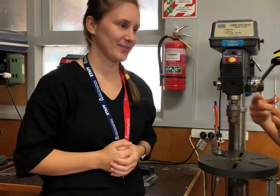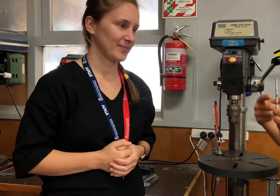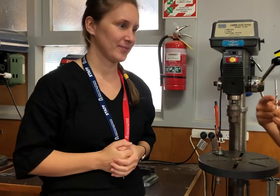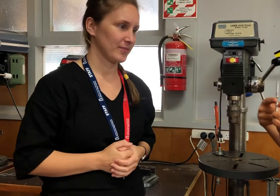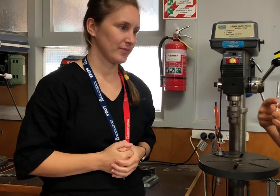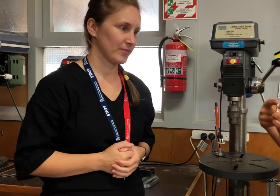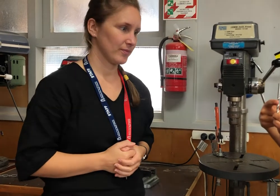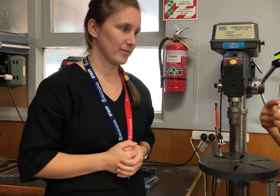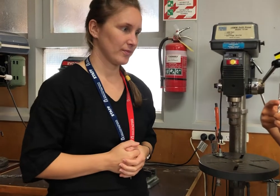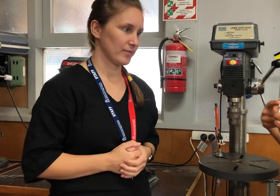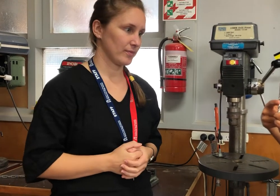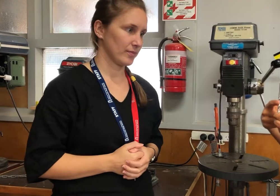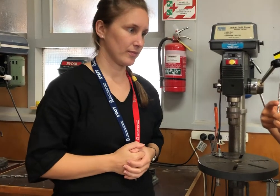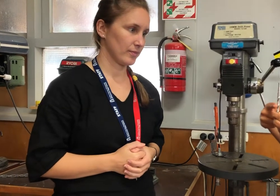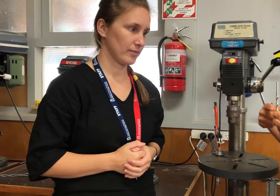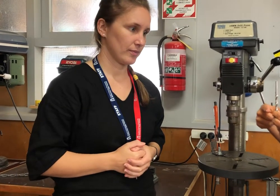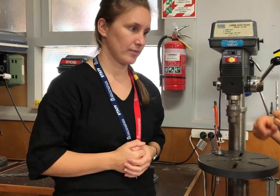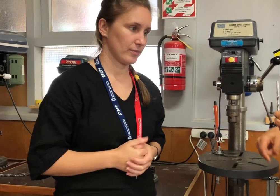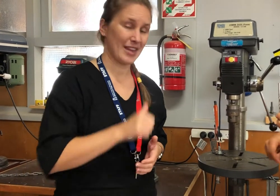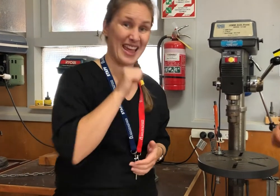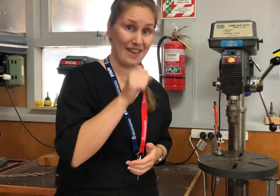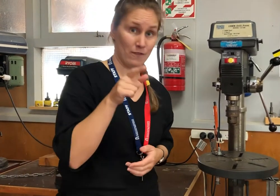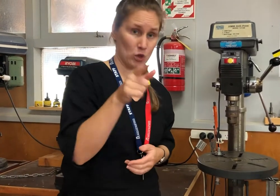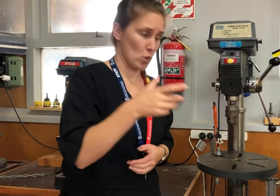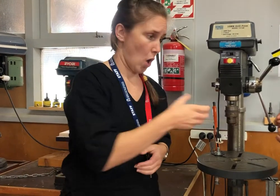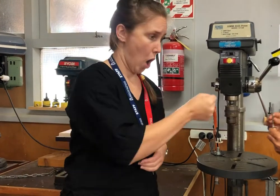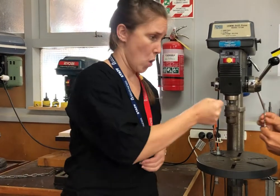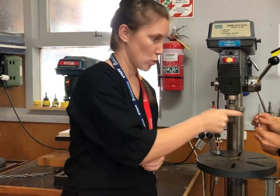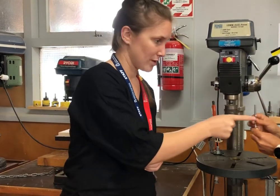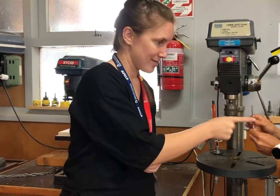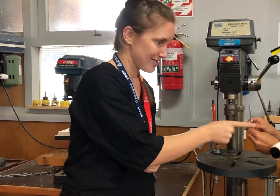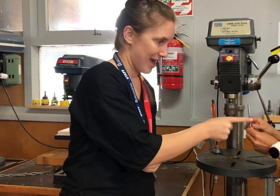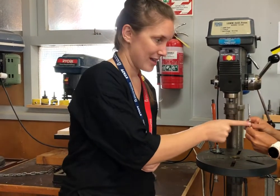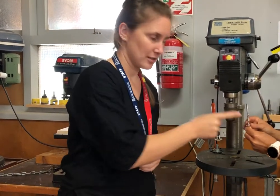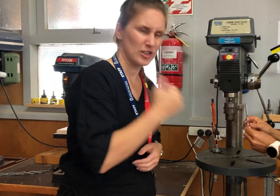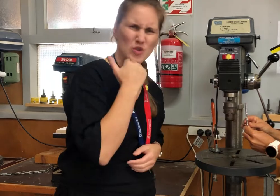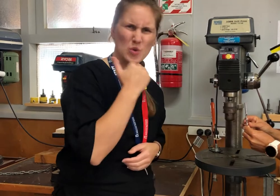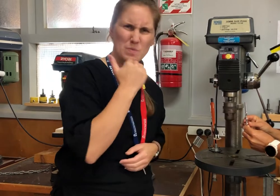So if we're holding the swirly part, that's too low down.